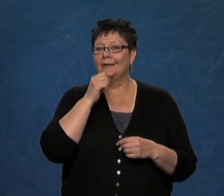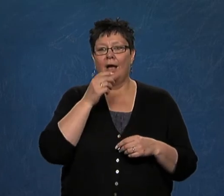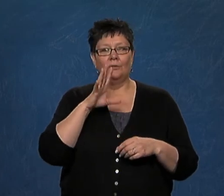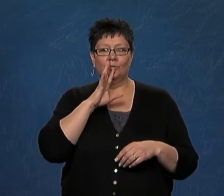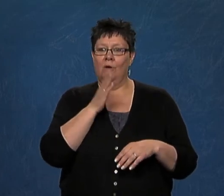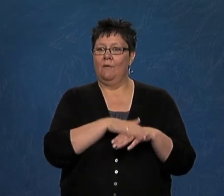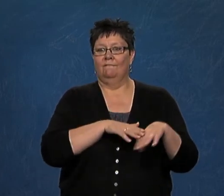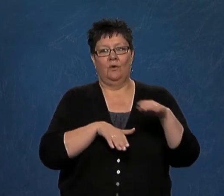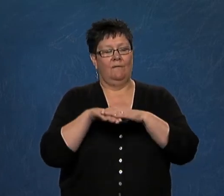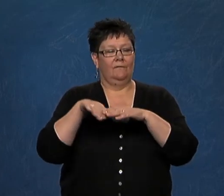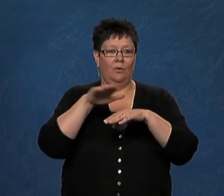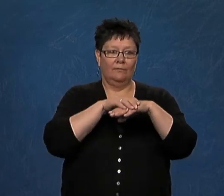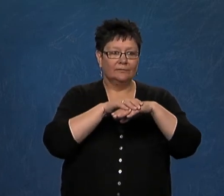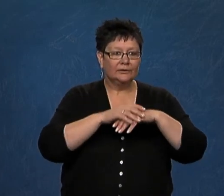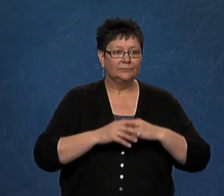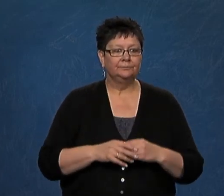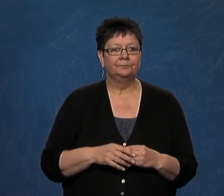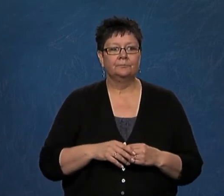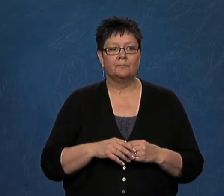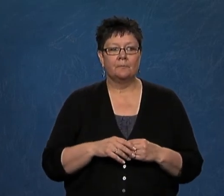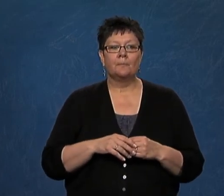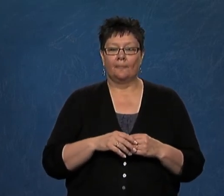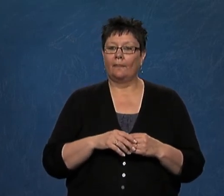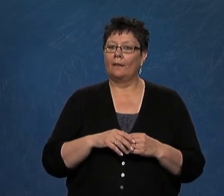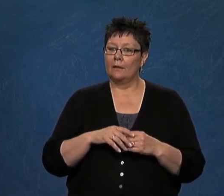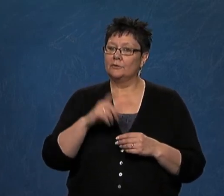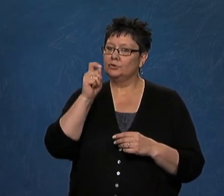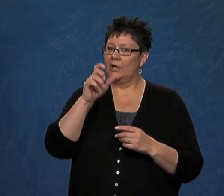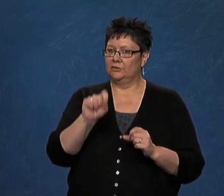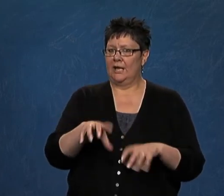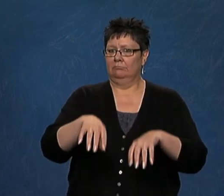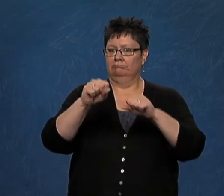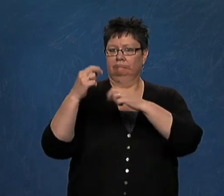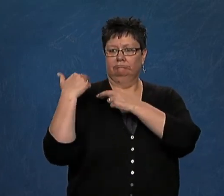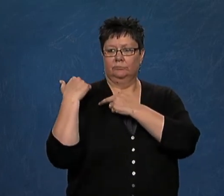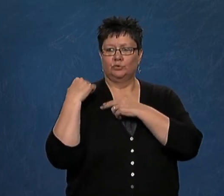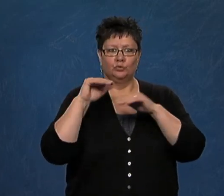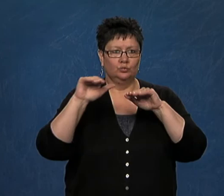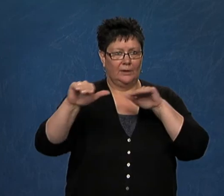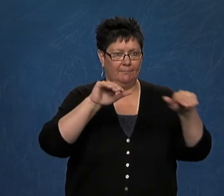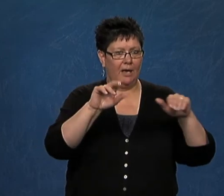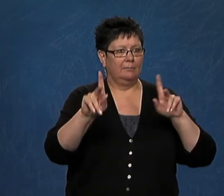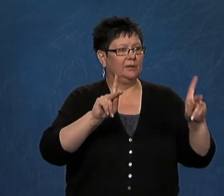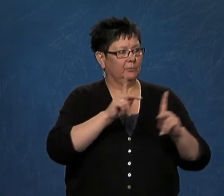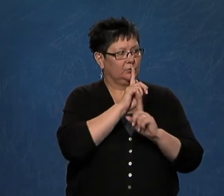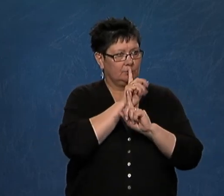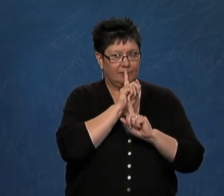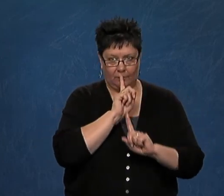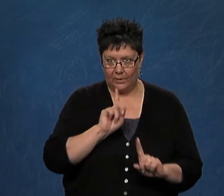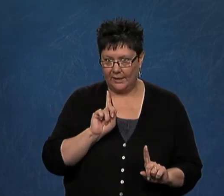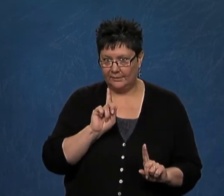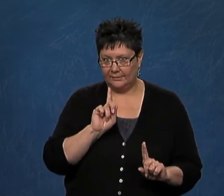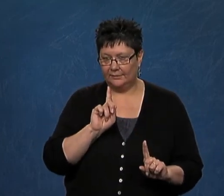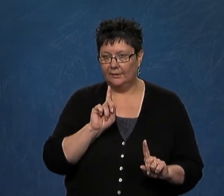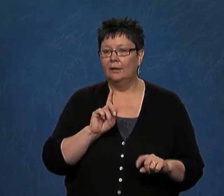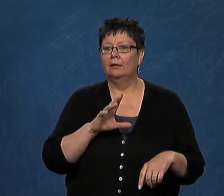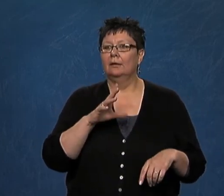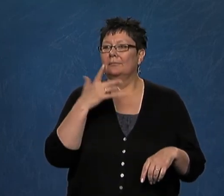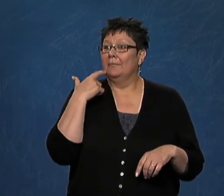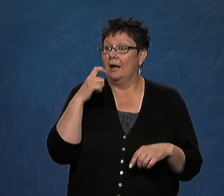in between their thoughts and not speak on top of one another and overlap. So it is the interpreter's responsibility to